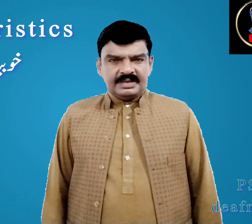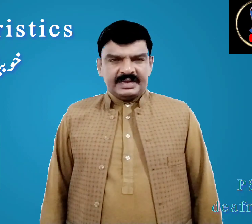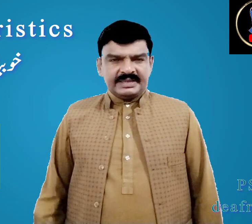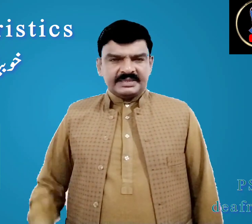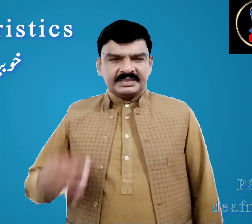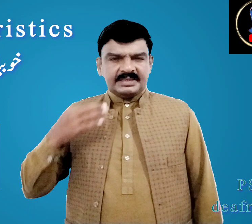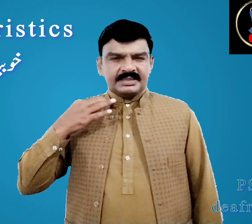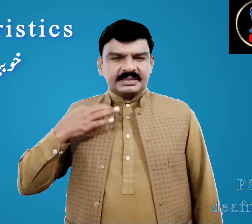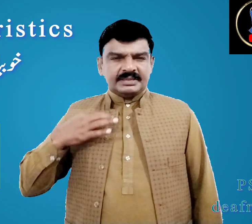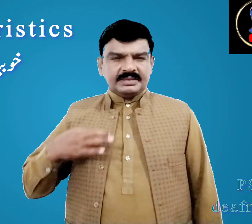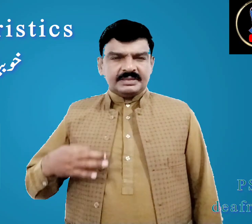characteristics,